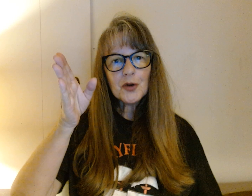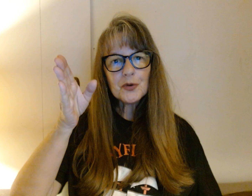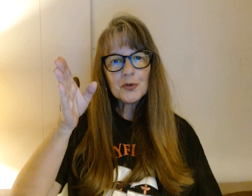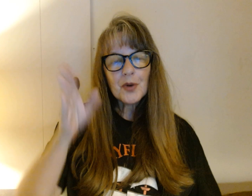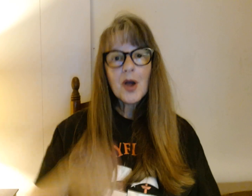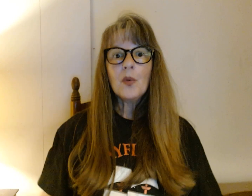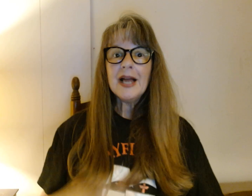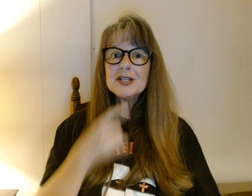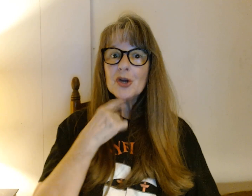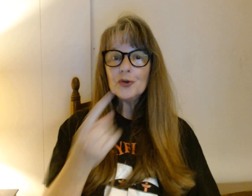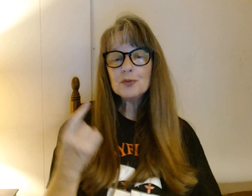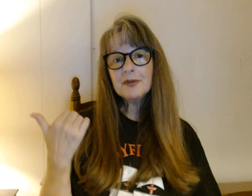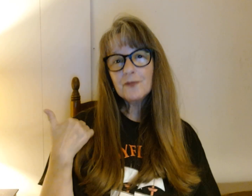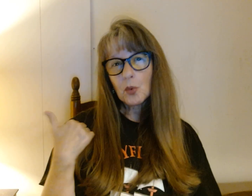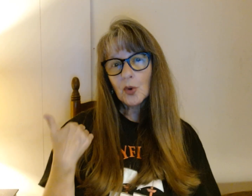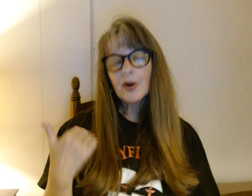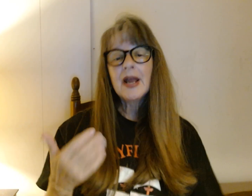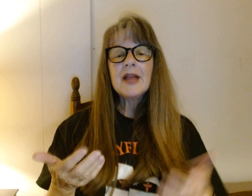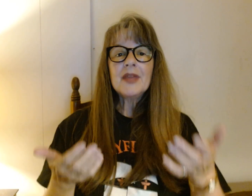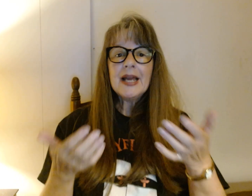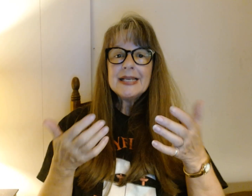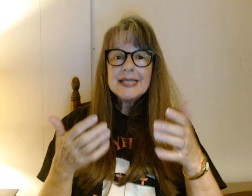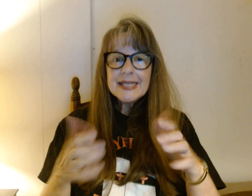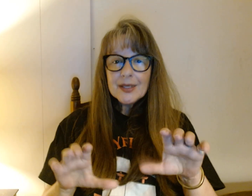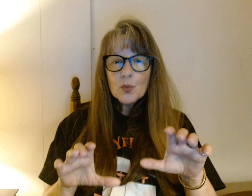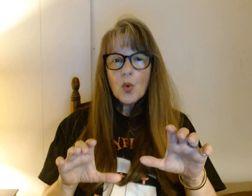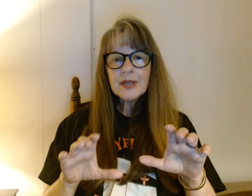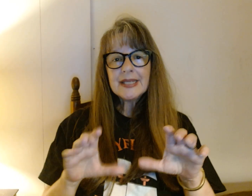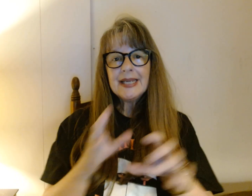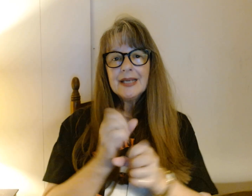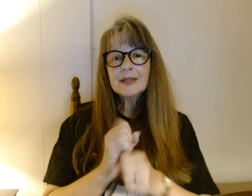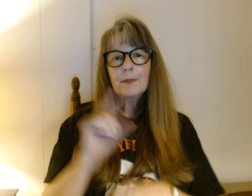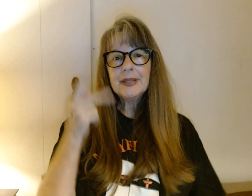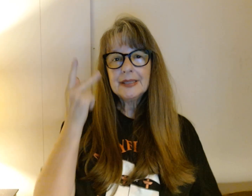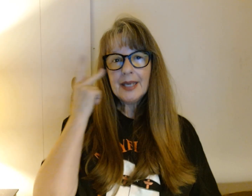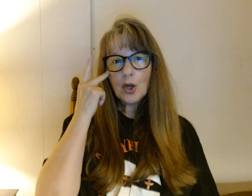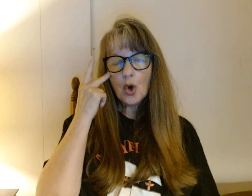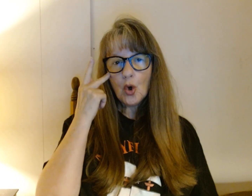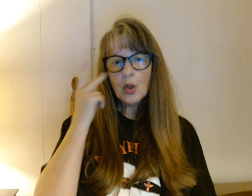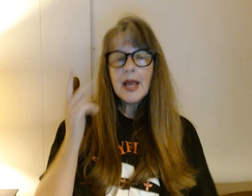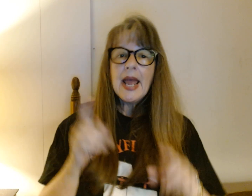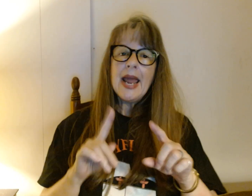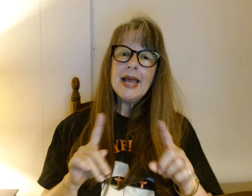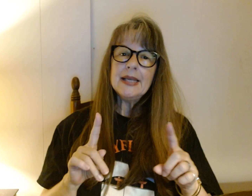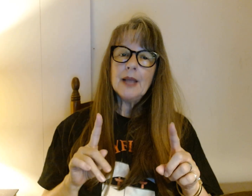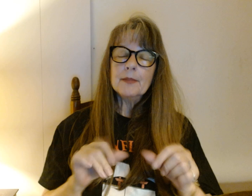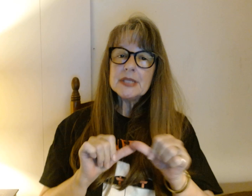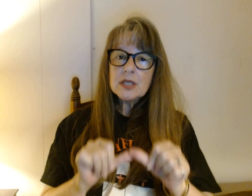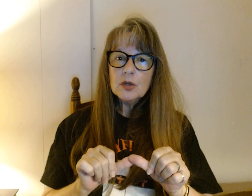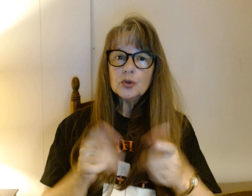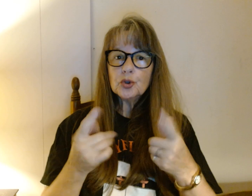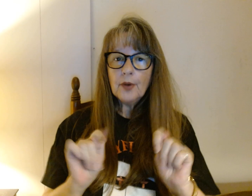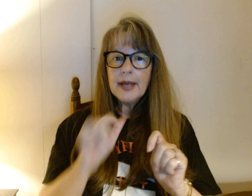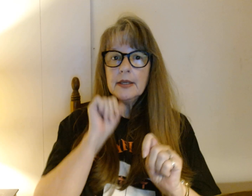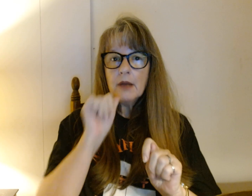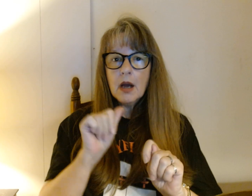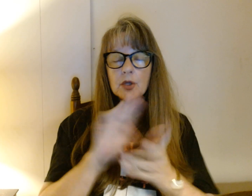Well, I told you before that I didn't want to get political, and I'm still trying not to